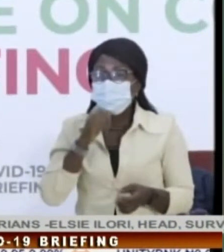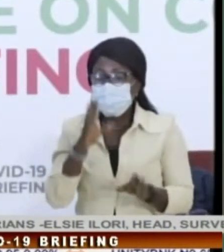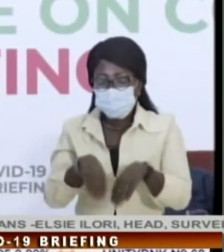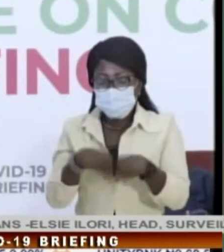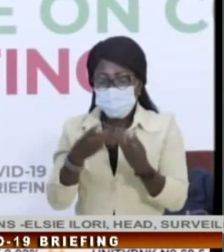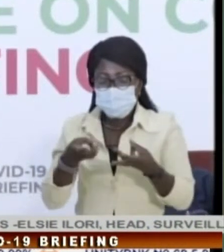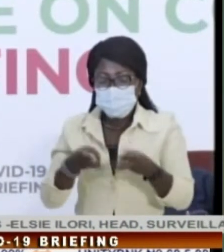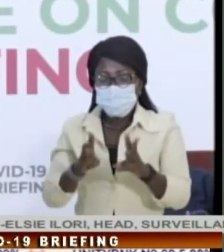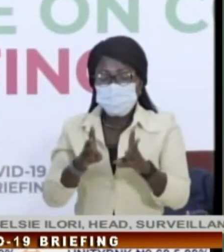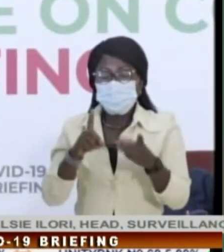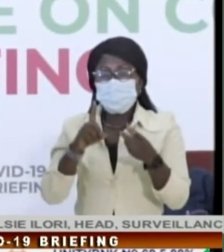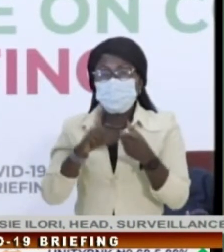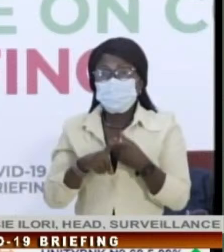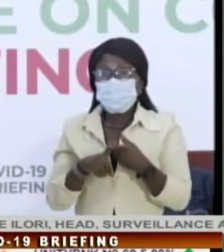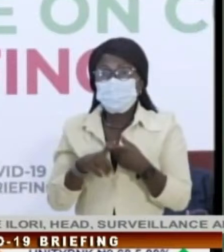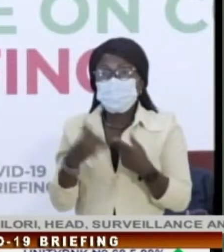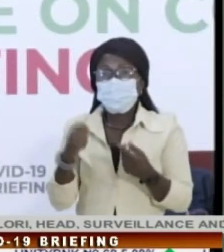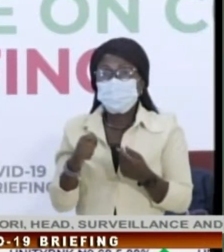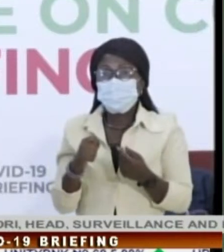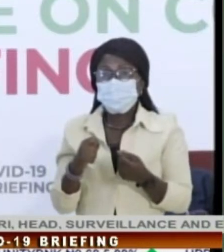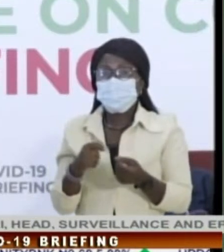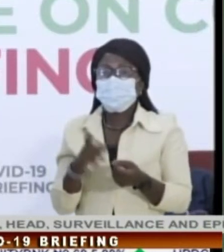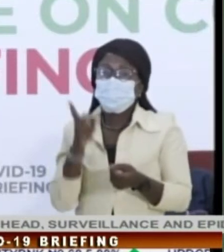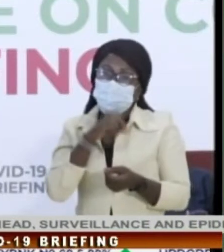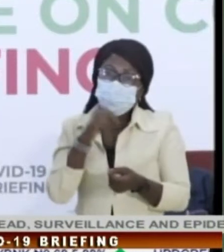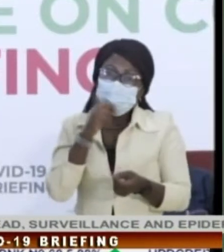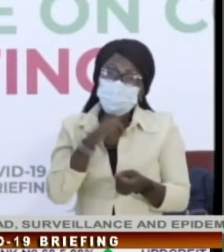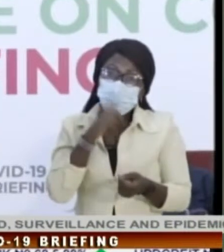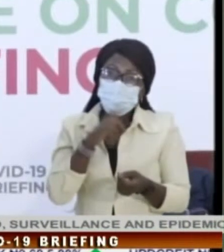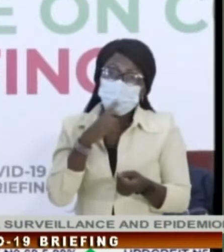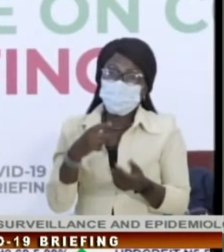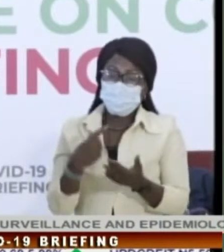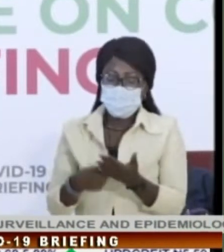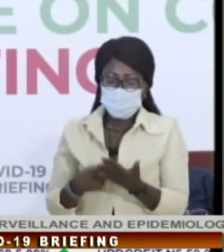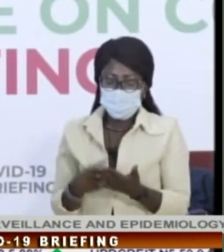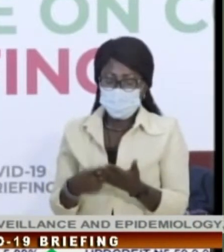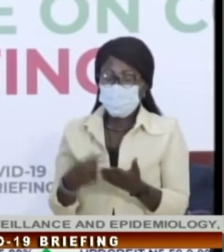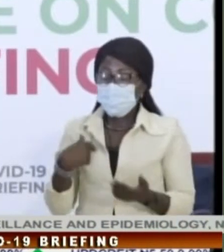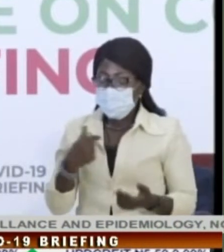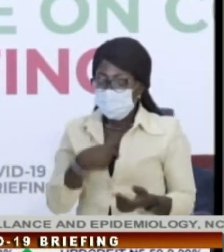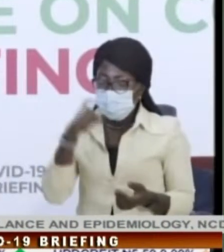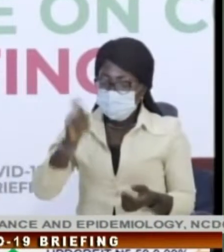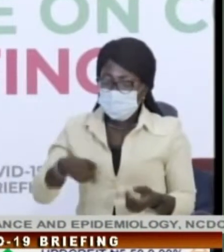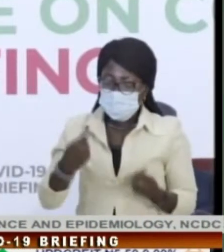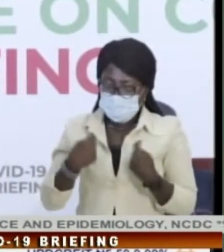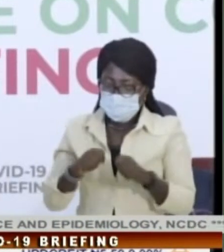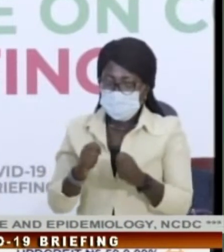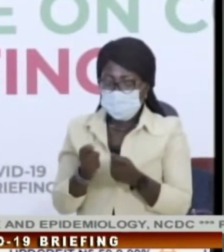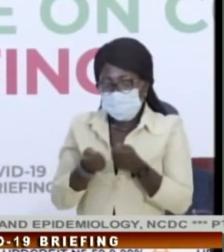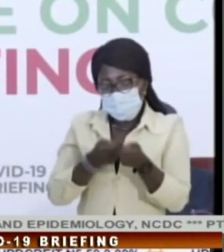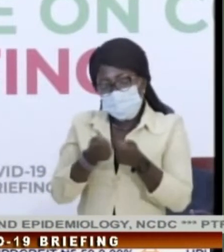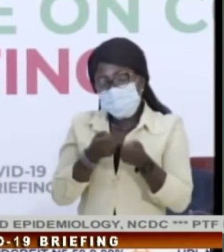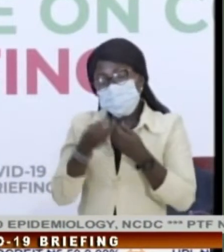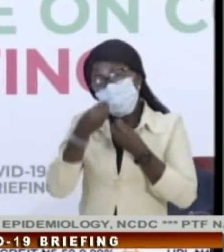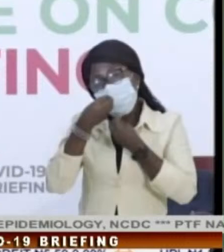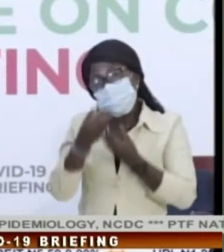to the conspiracy theories. We must try to manage the information around the